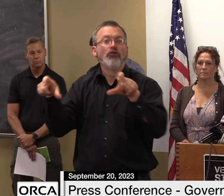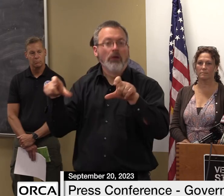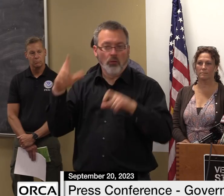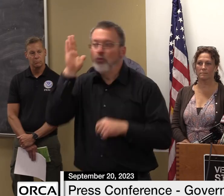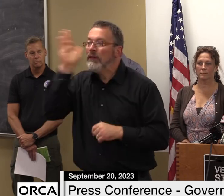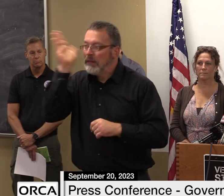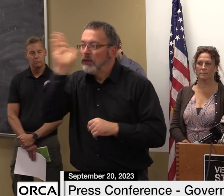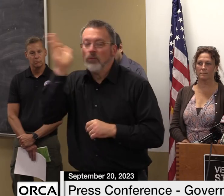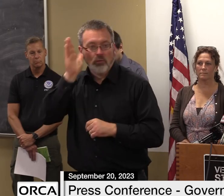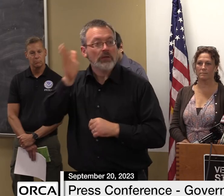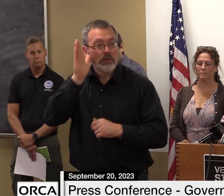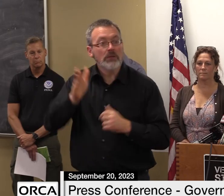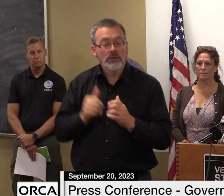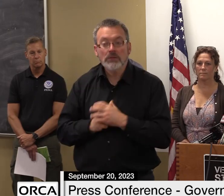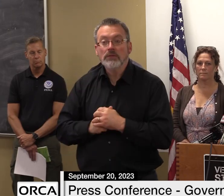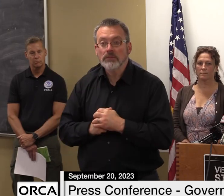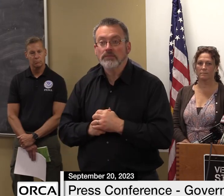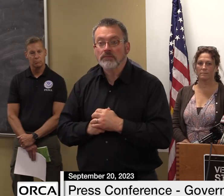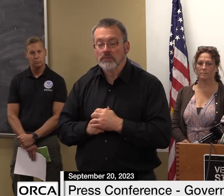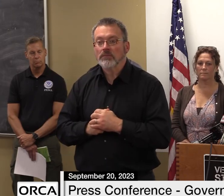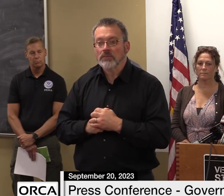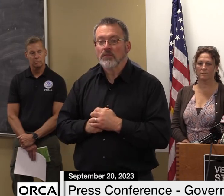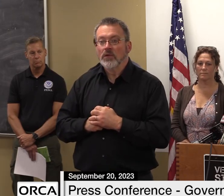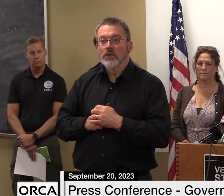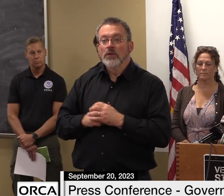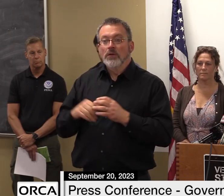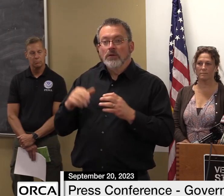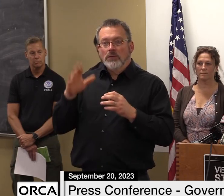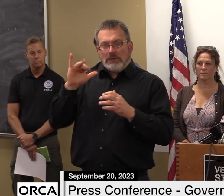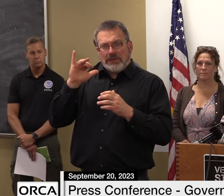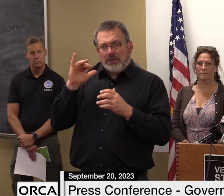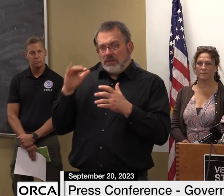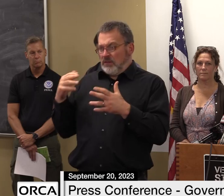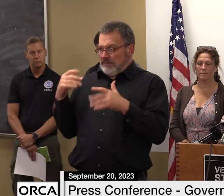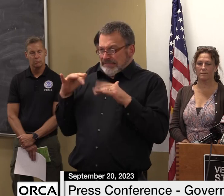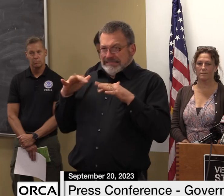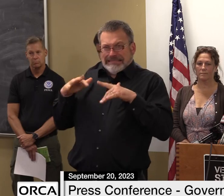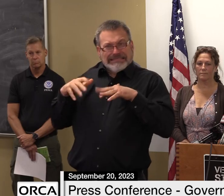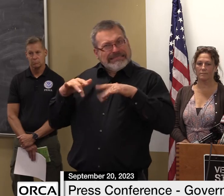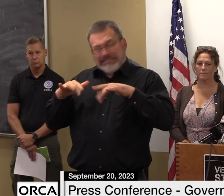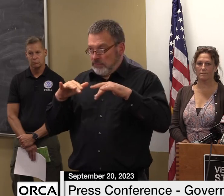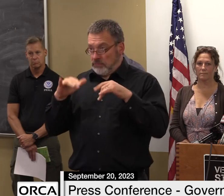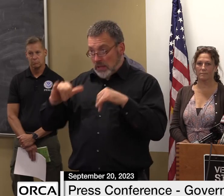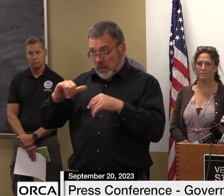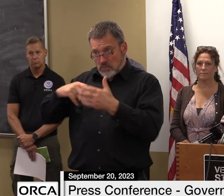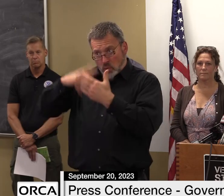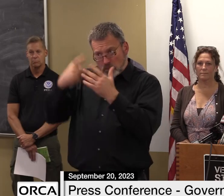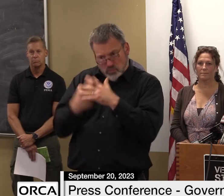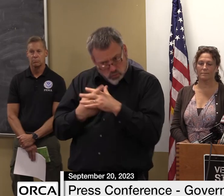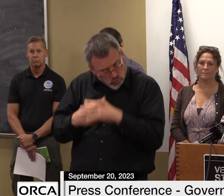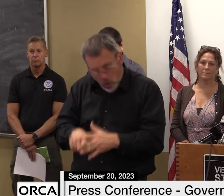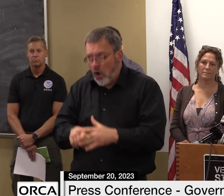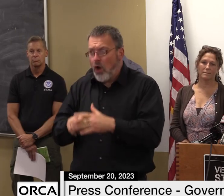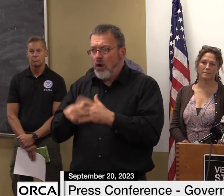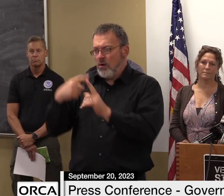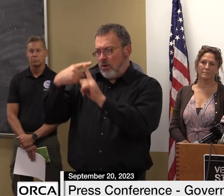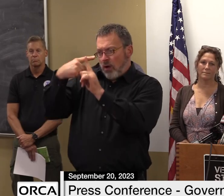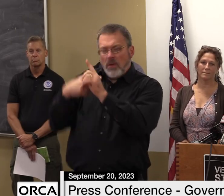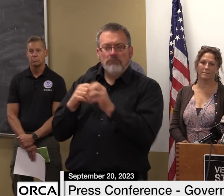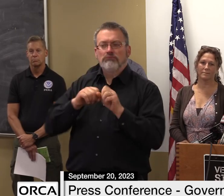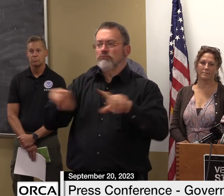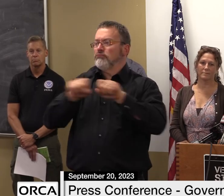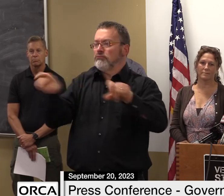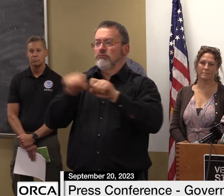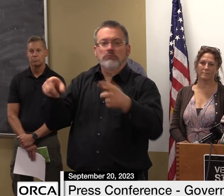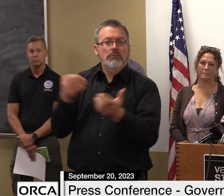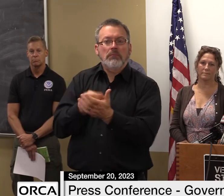program launched, as the governor said, it was less than a month after the floods. We wanted to cast as wide a net as possible to make sure no one